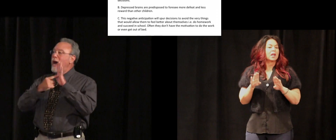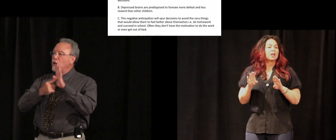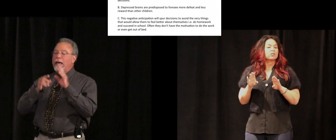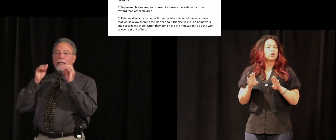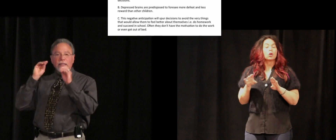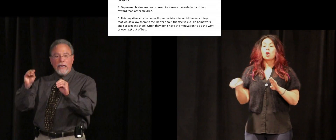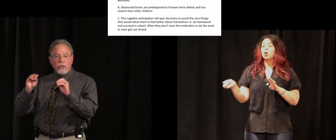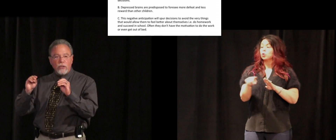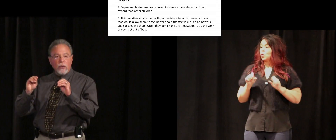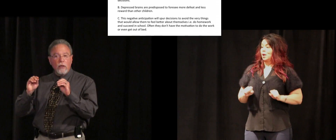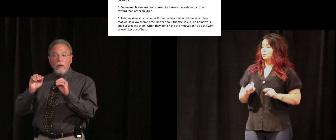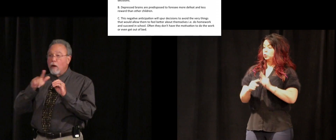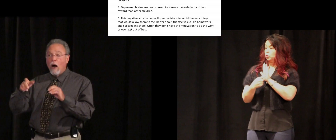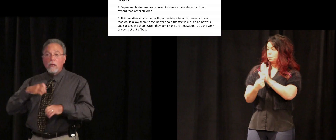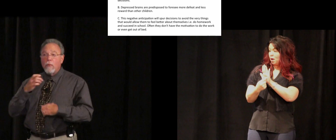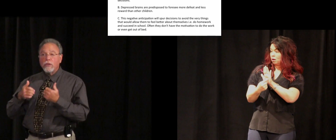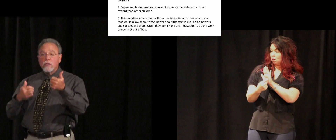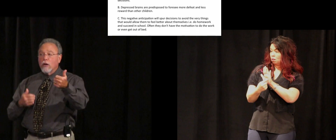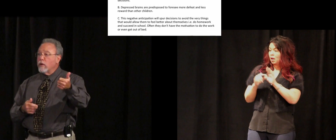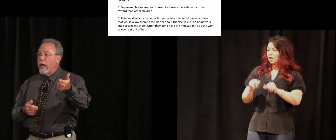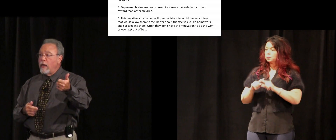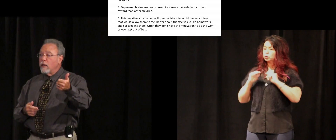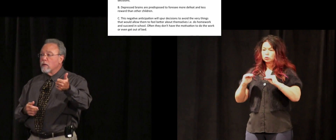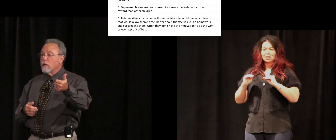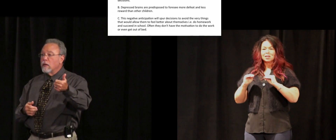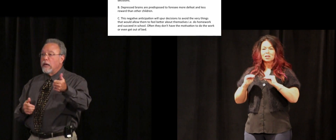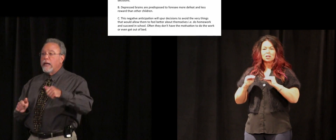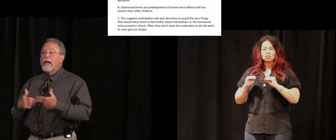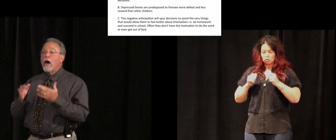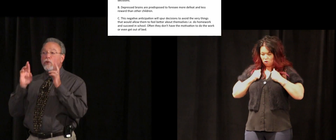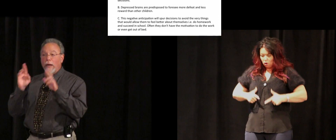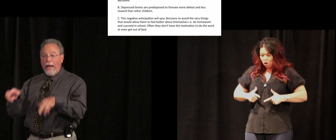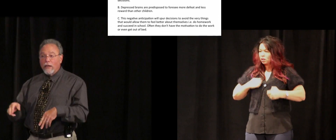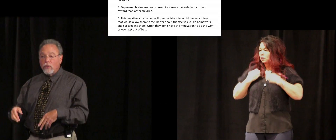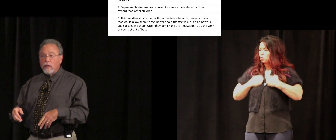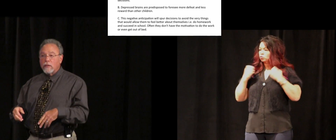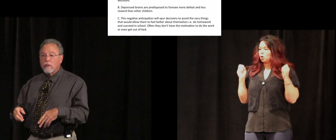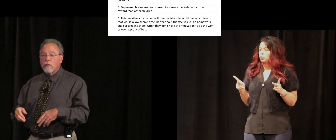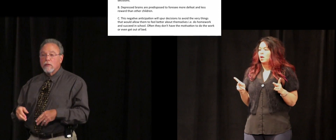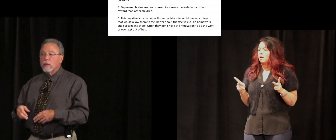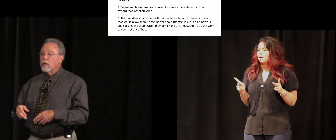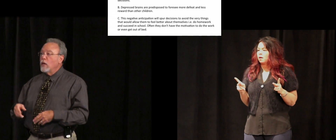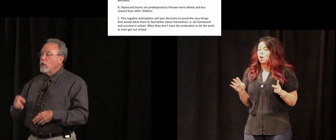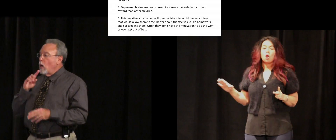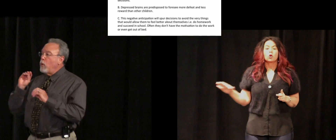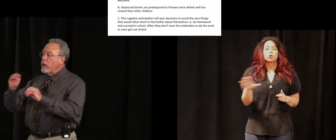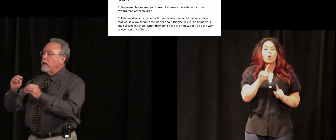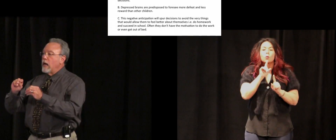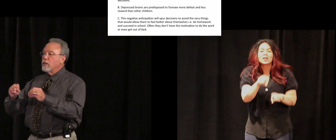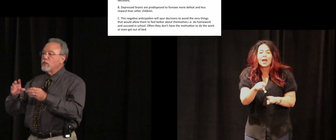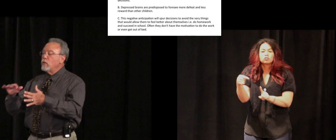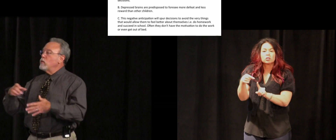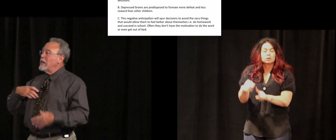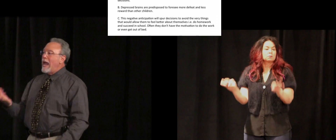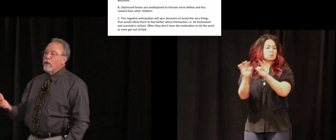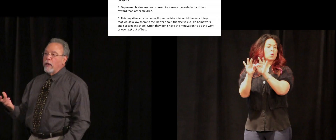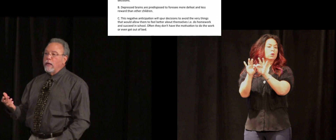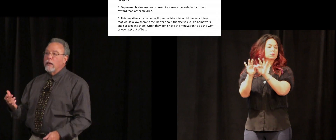grief, which is huge in this country, and we don't pay any attention to it. There are